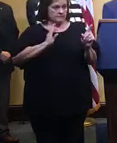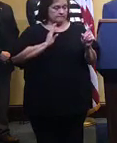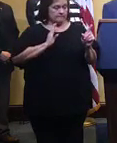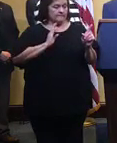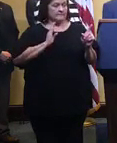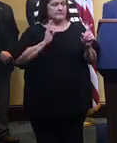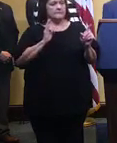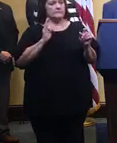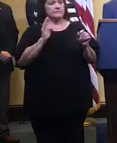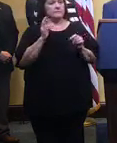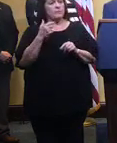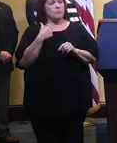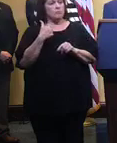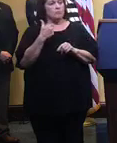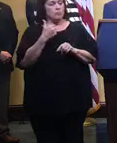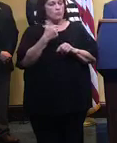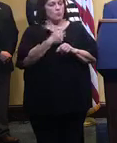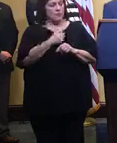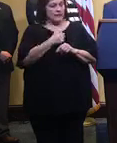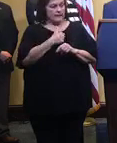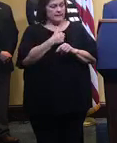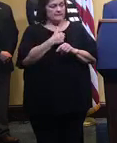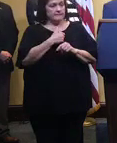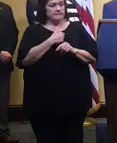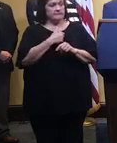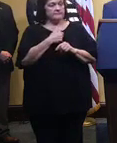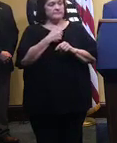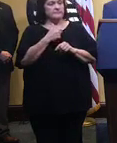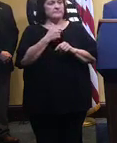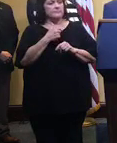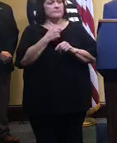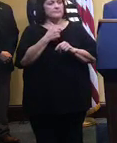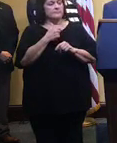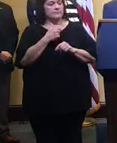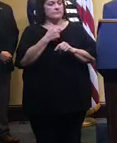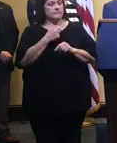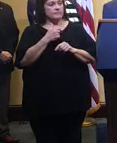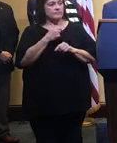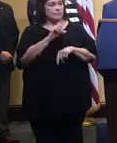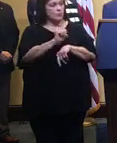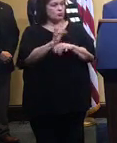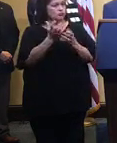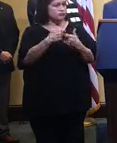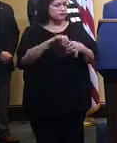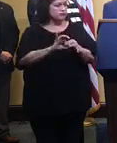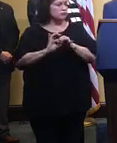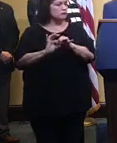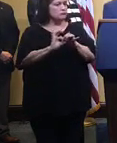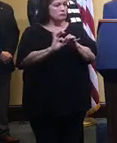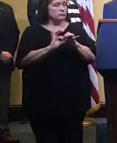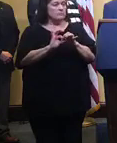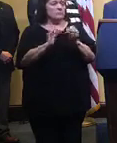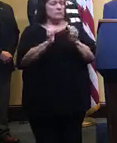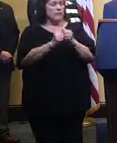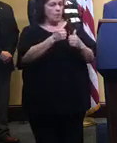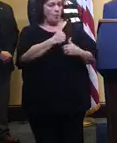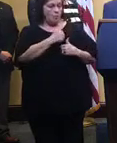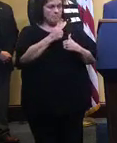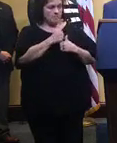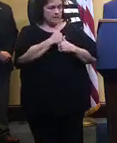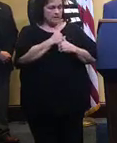perspective. We're getting great partnership and collaboration from the core in terms